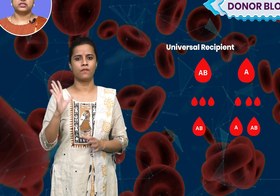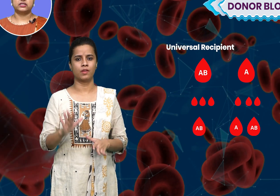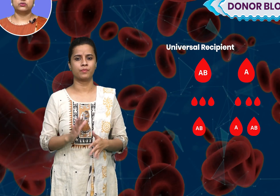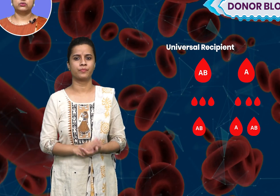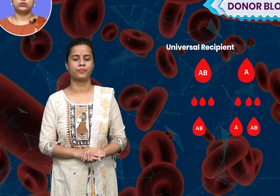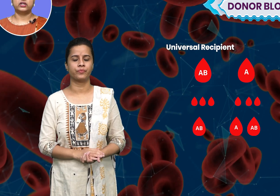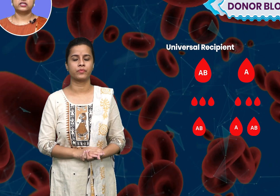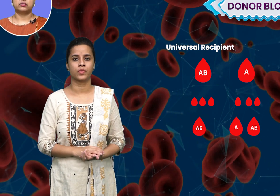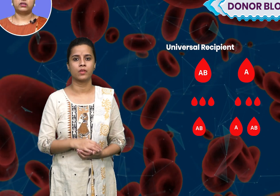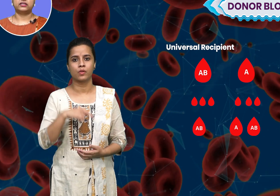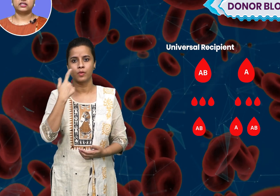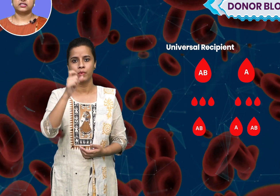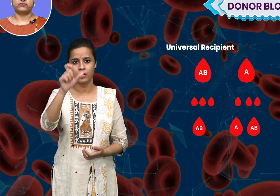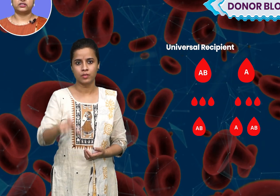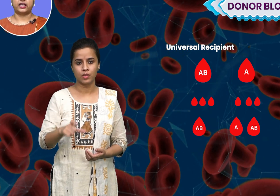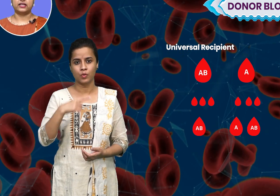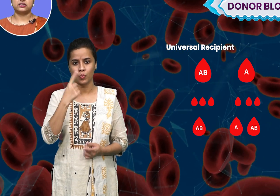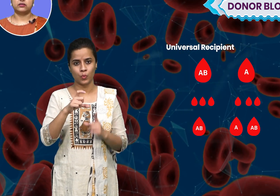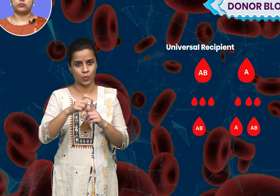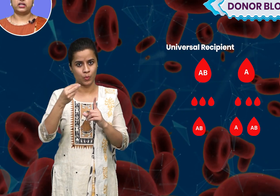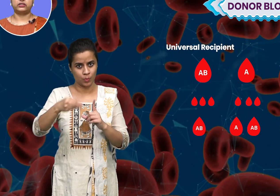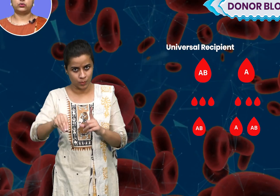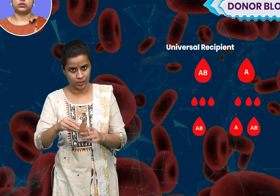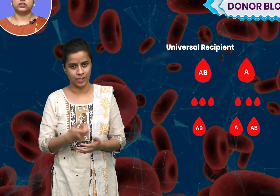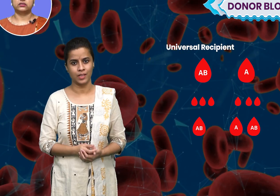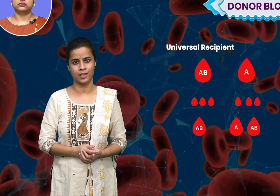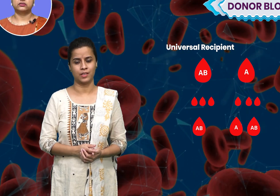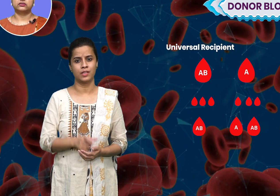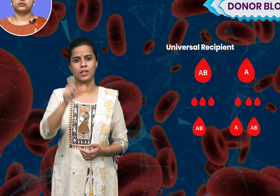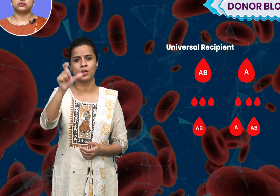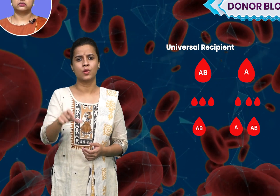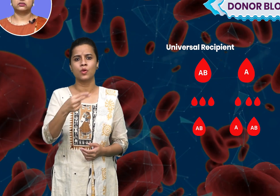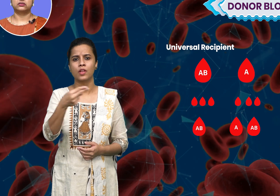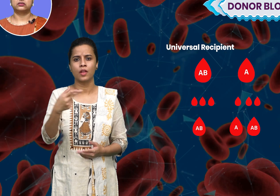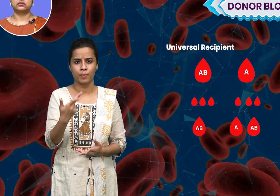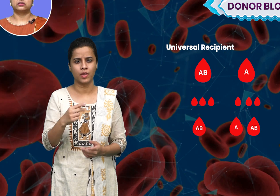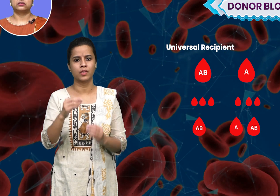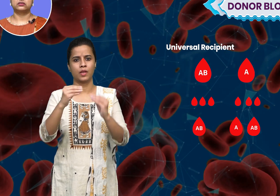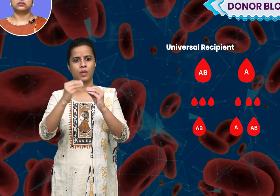The person who donates the blood is referred as blood donor.